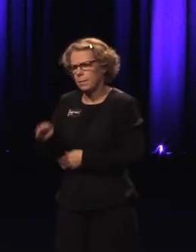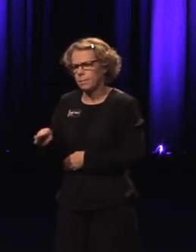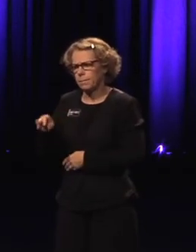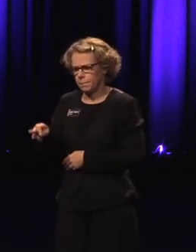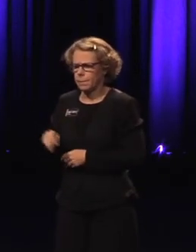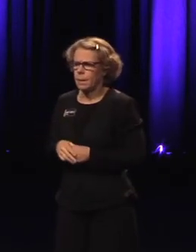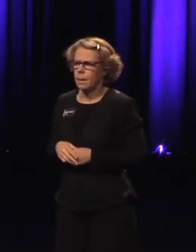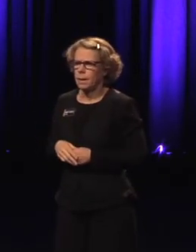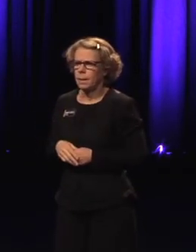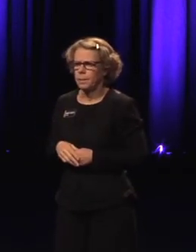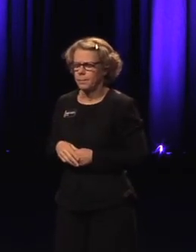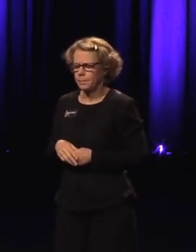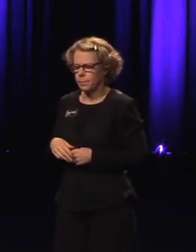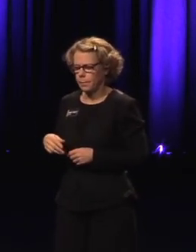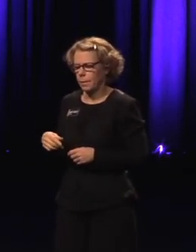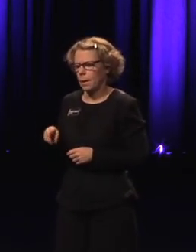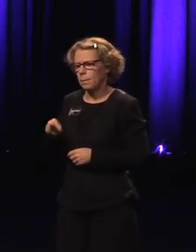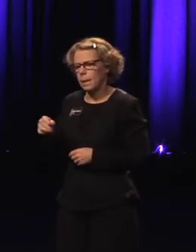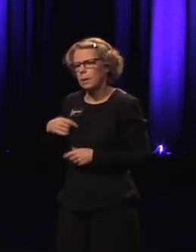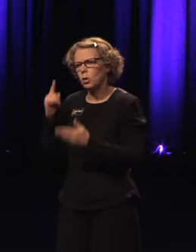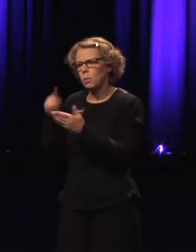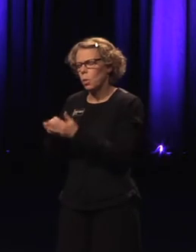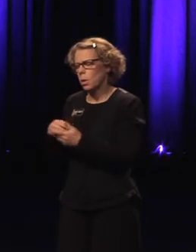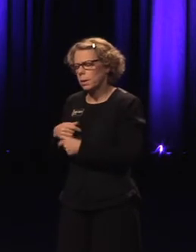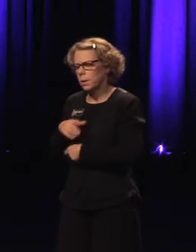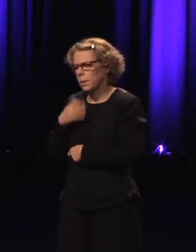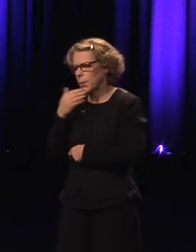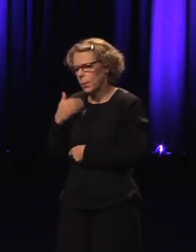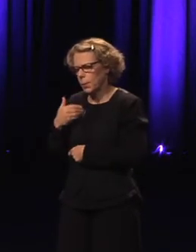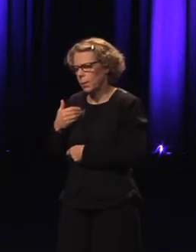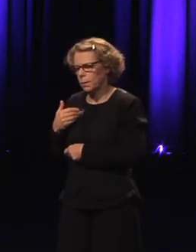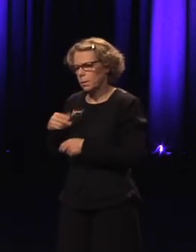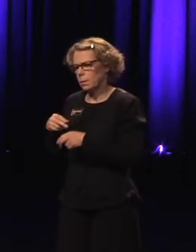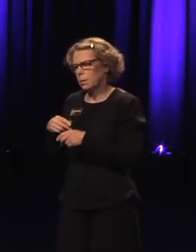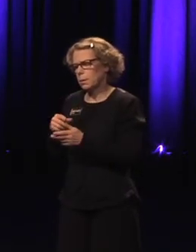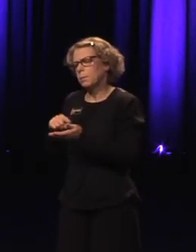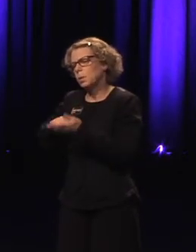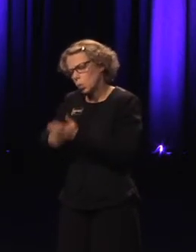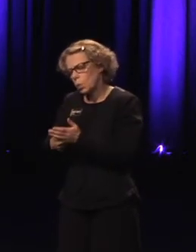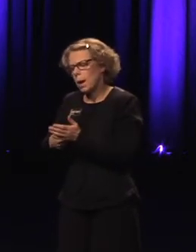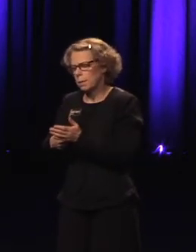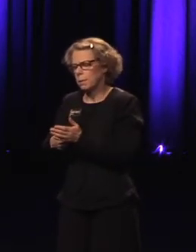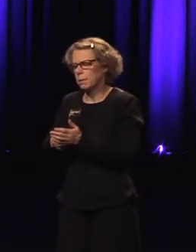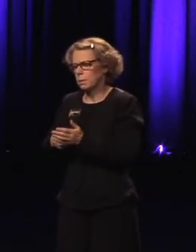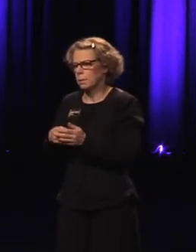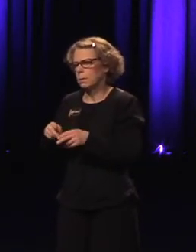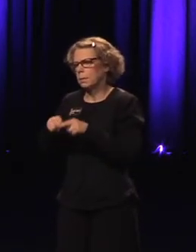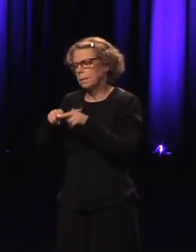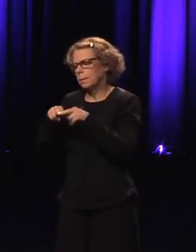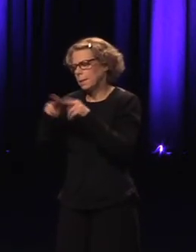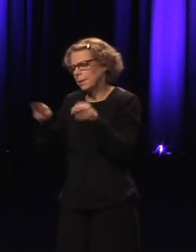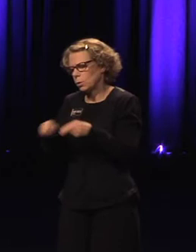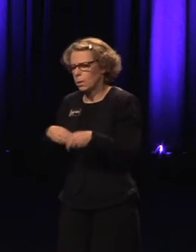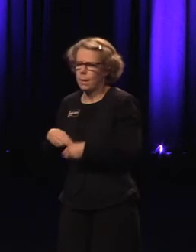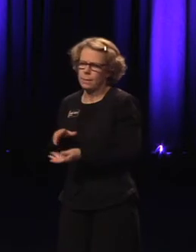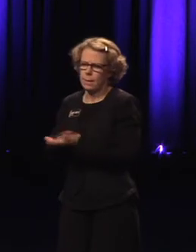were not explicitly aligned with international human rights standards, and this had consequences.